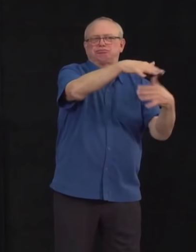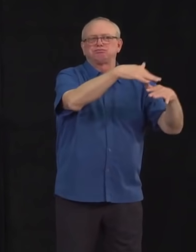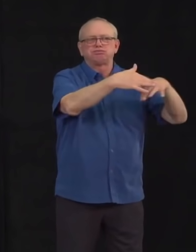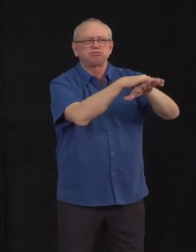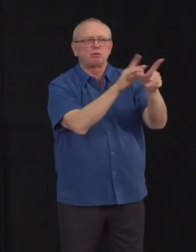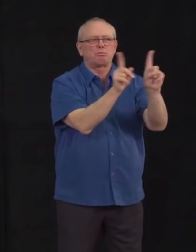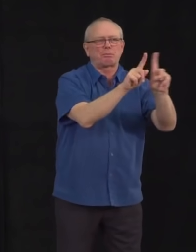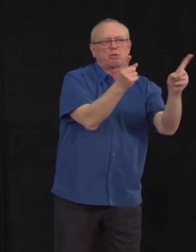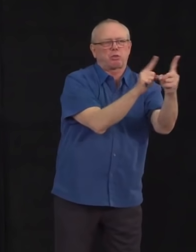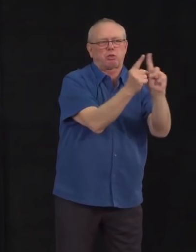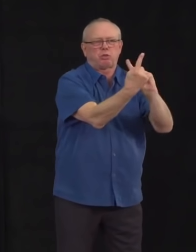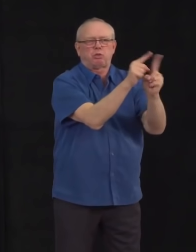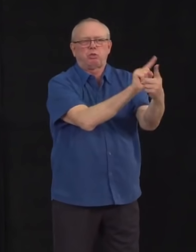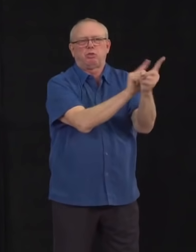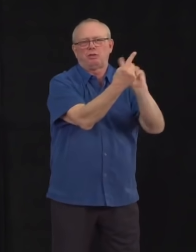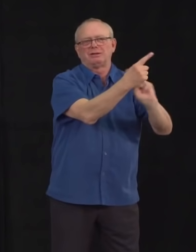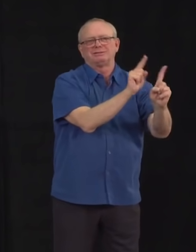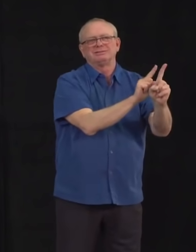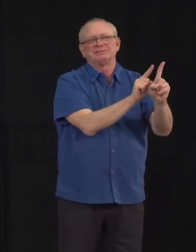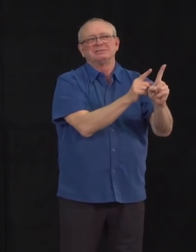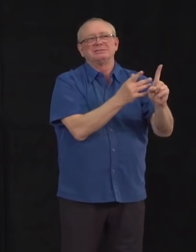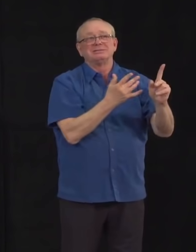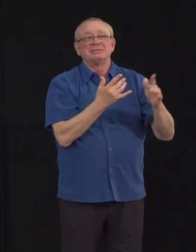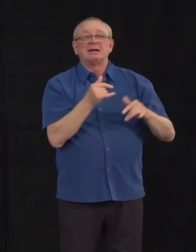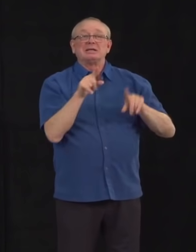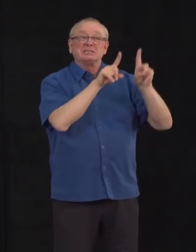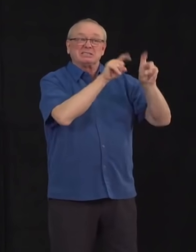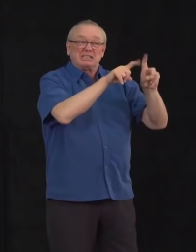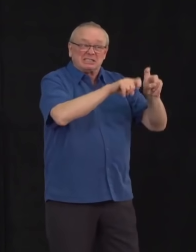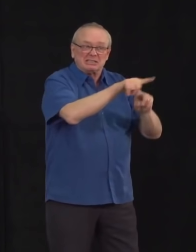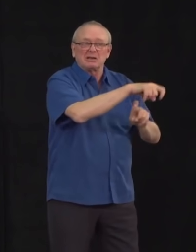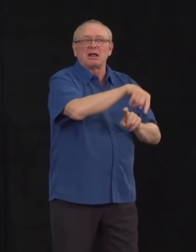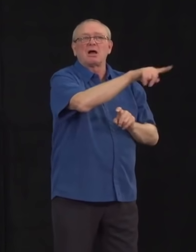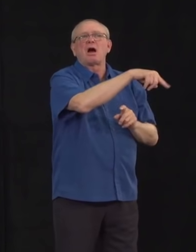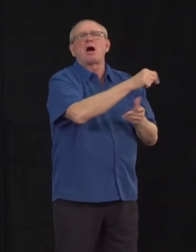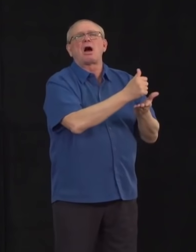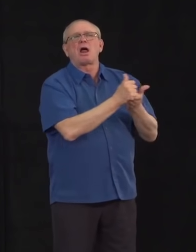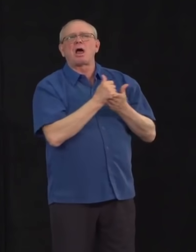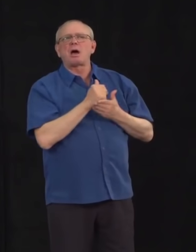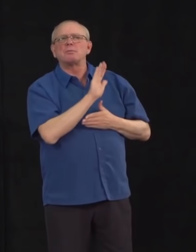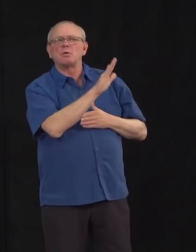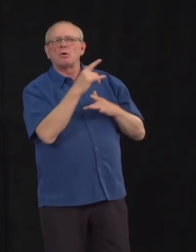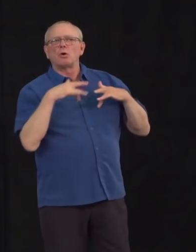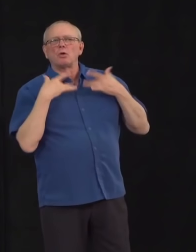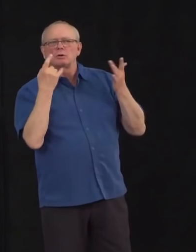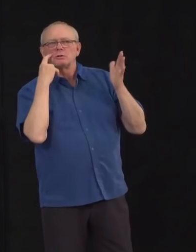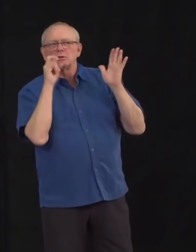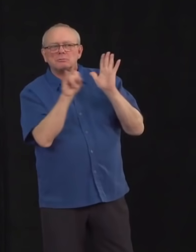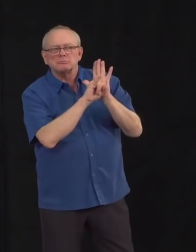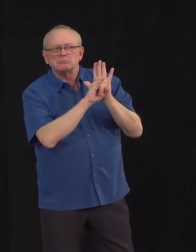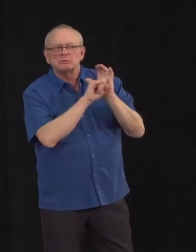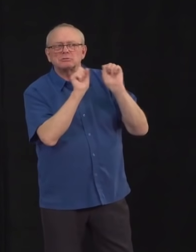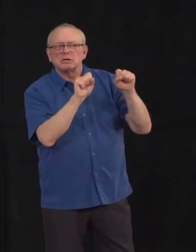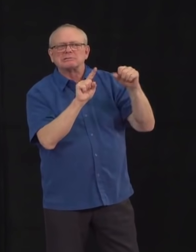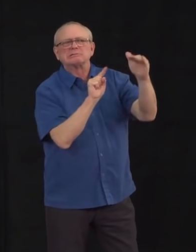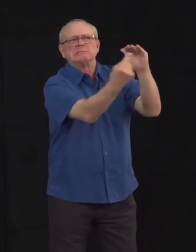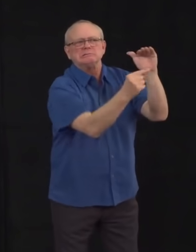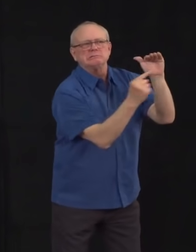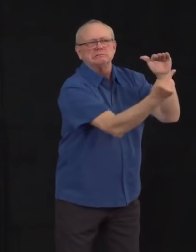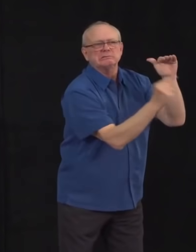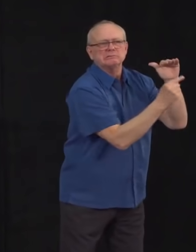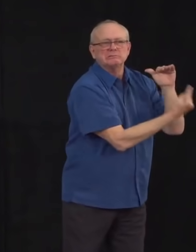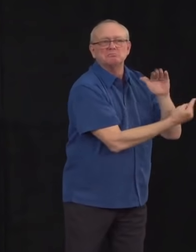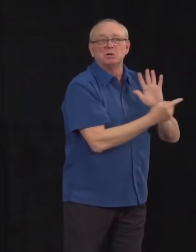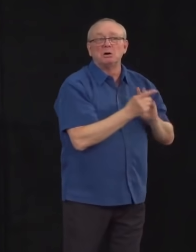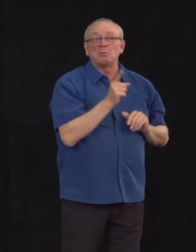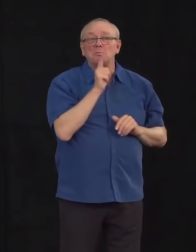us with early diagnosis. But this is not representative of the total number of people in the general population who might